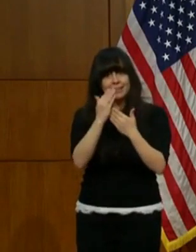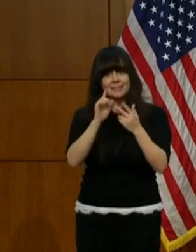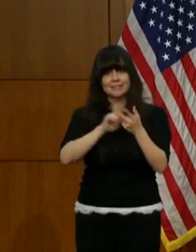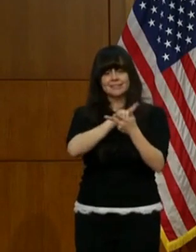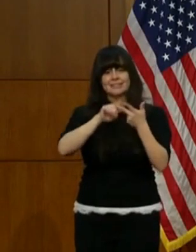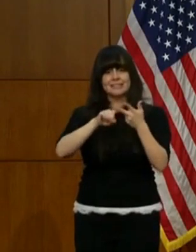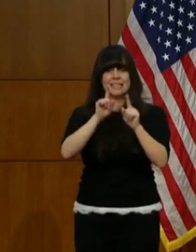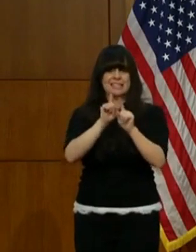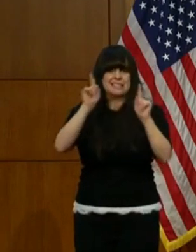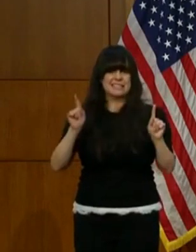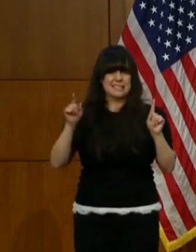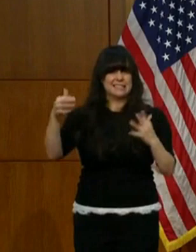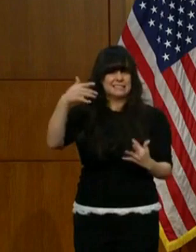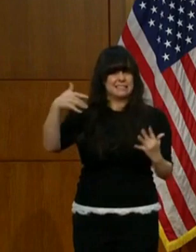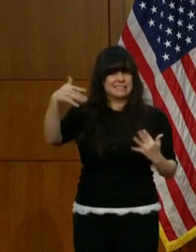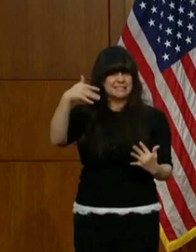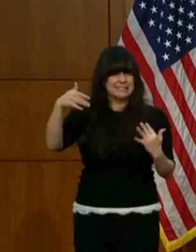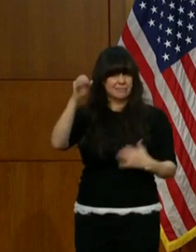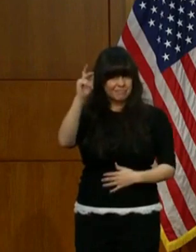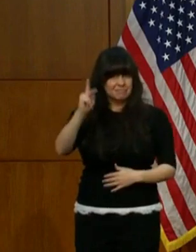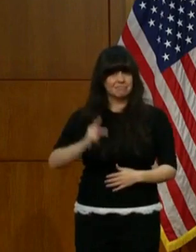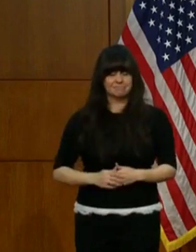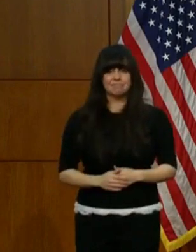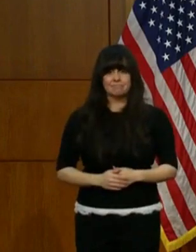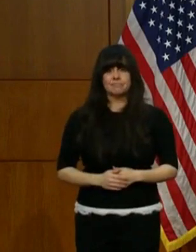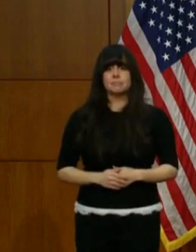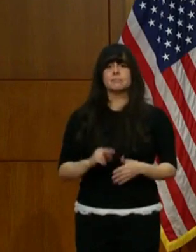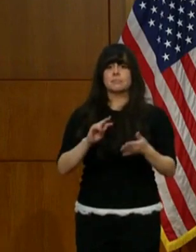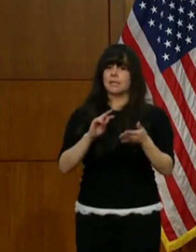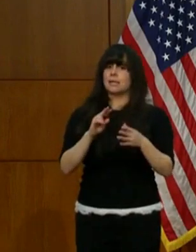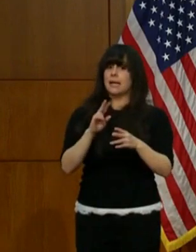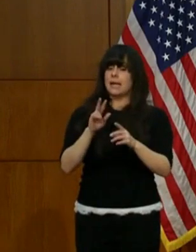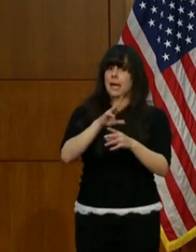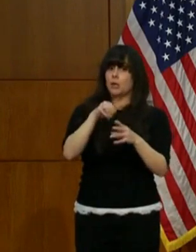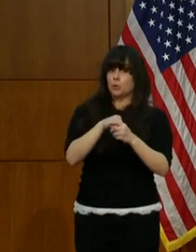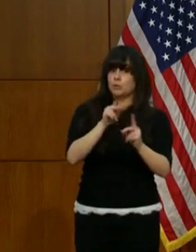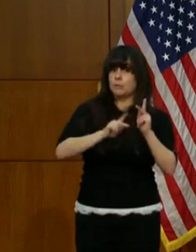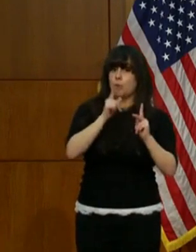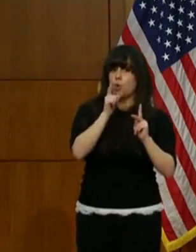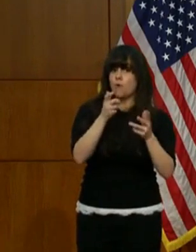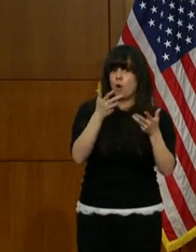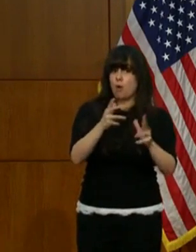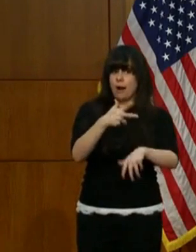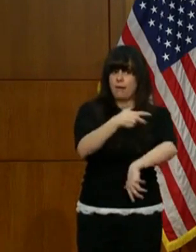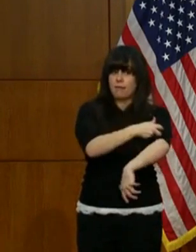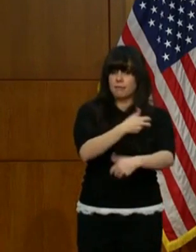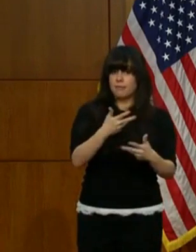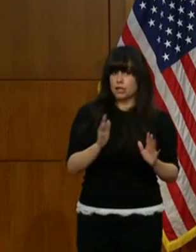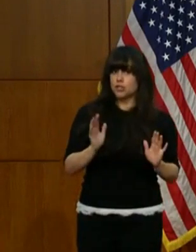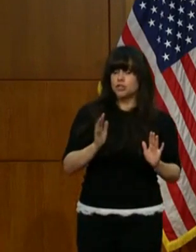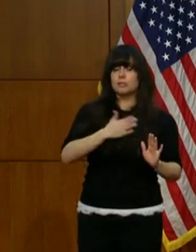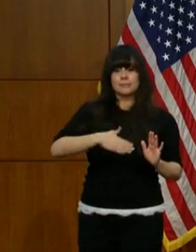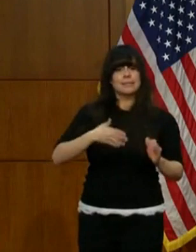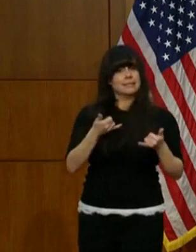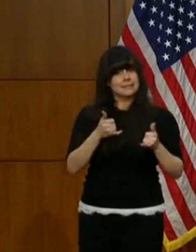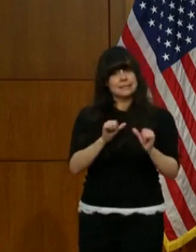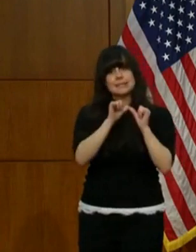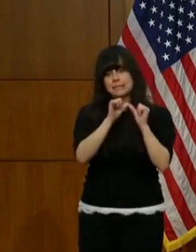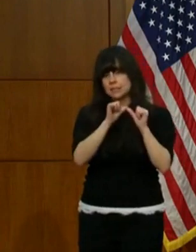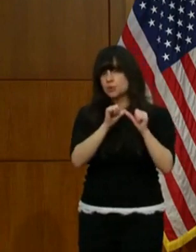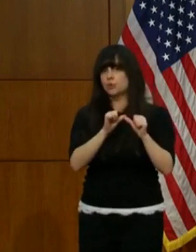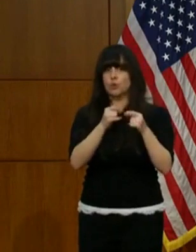your social distance. This applies to people who have been vaccinated as well. We know that these measures